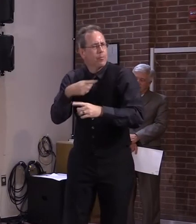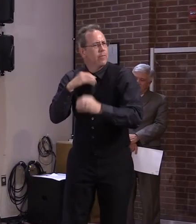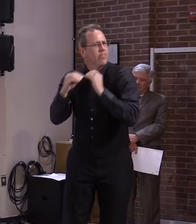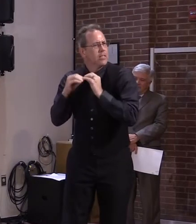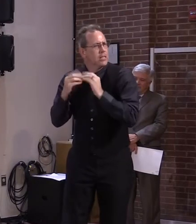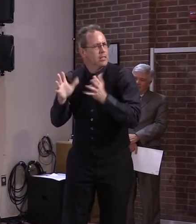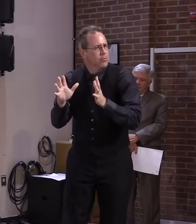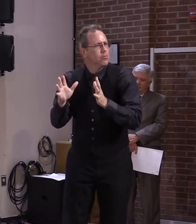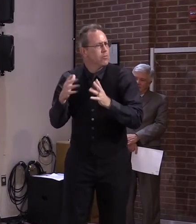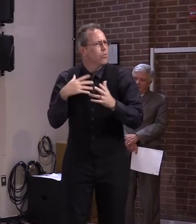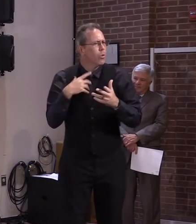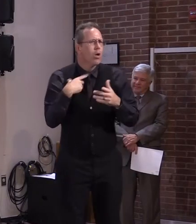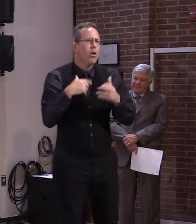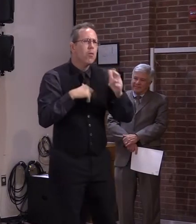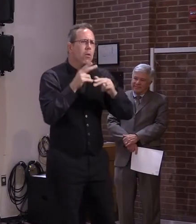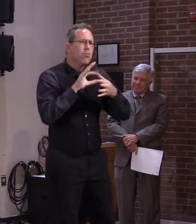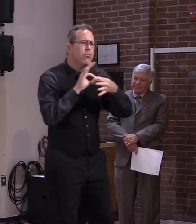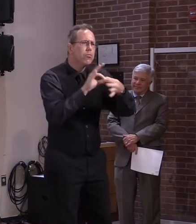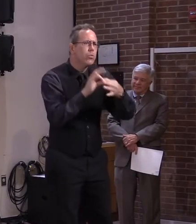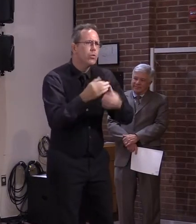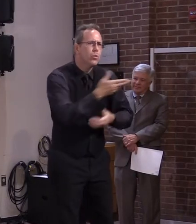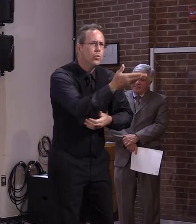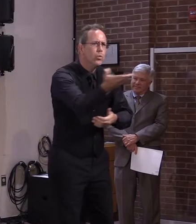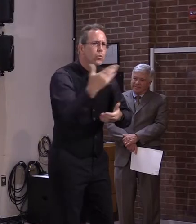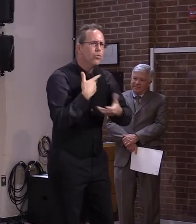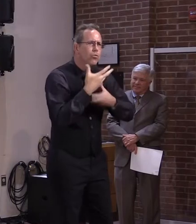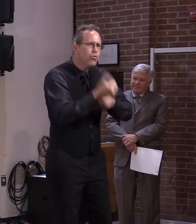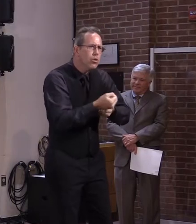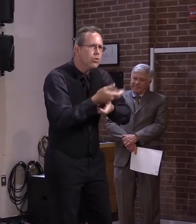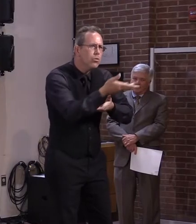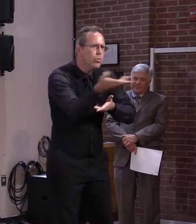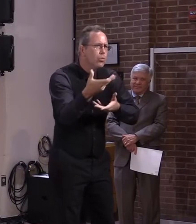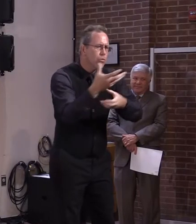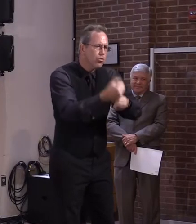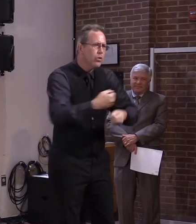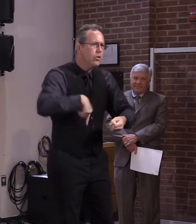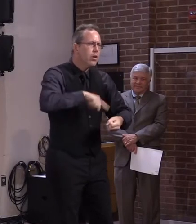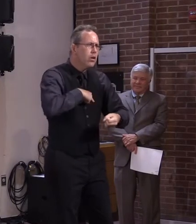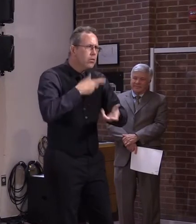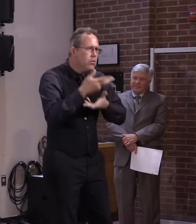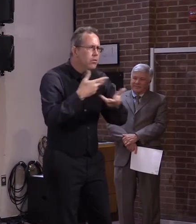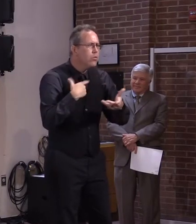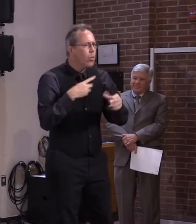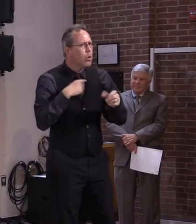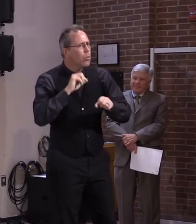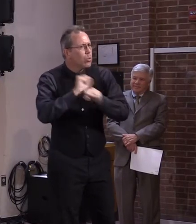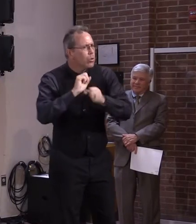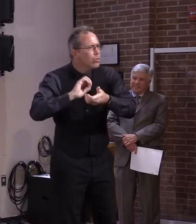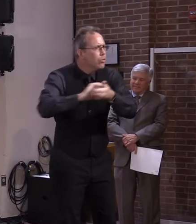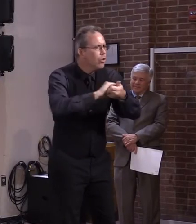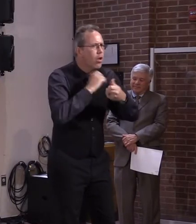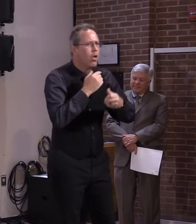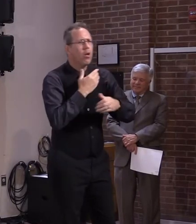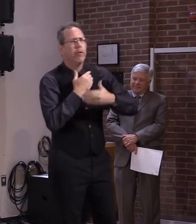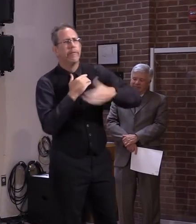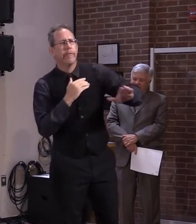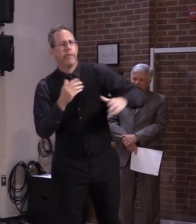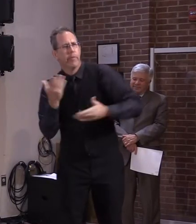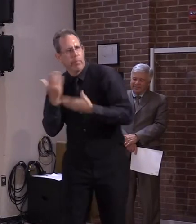I don't have any specific answer or anything that I can point to, but between all of us in our